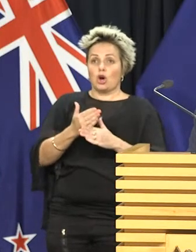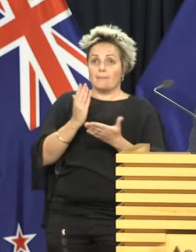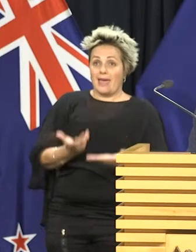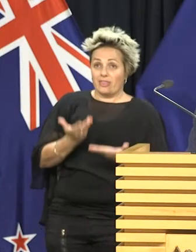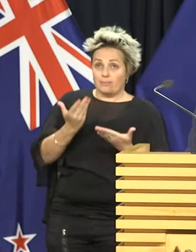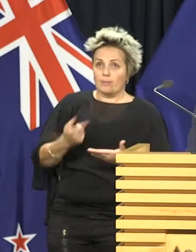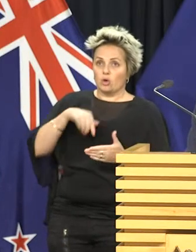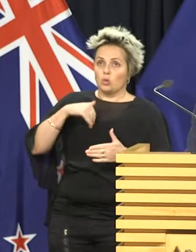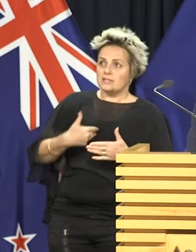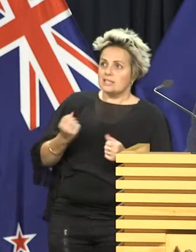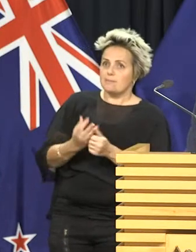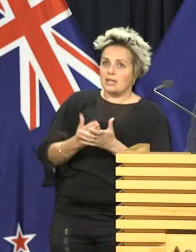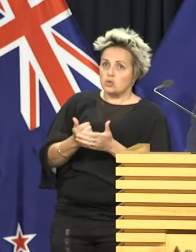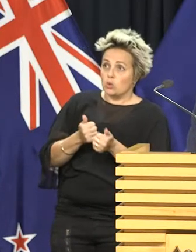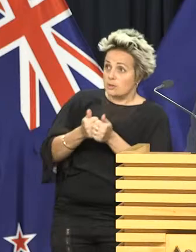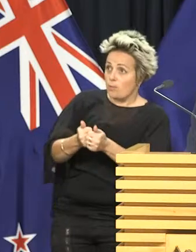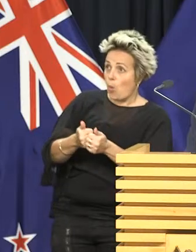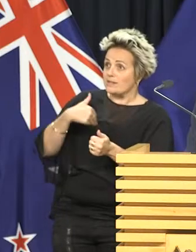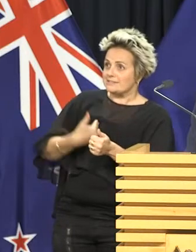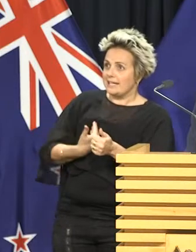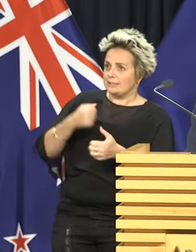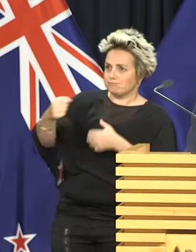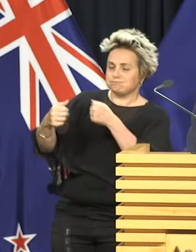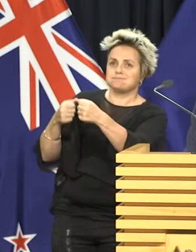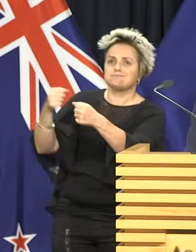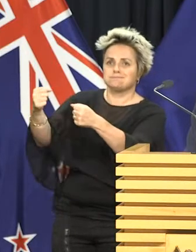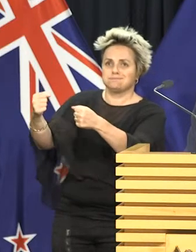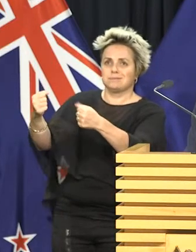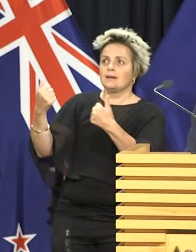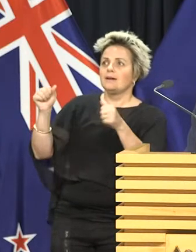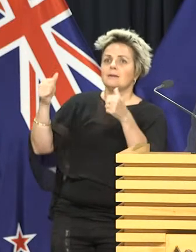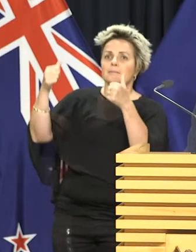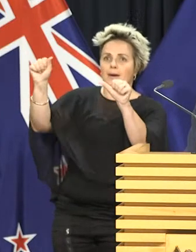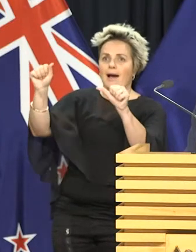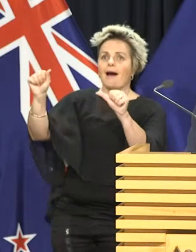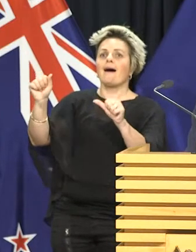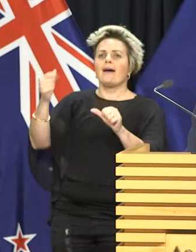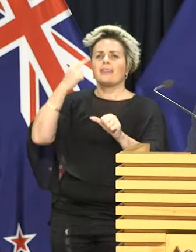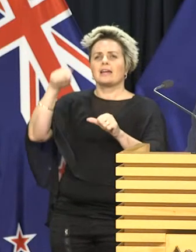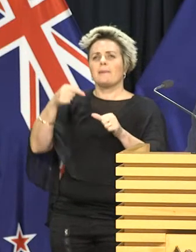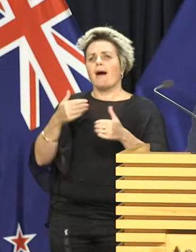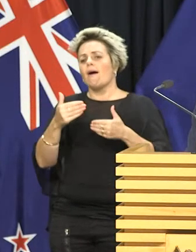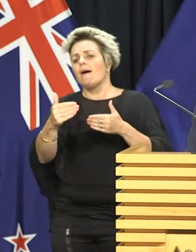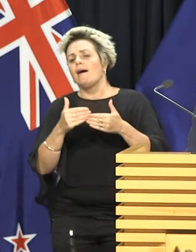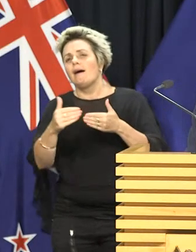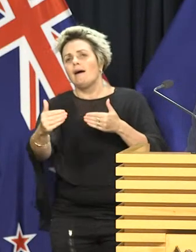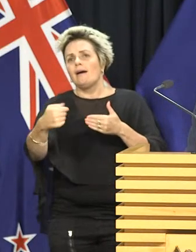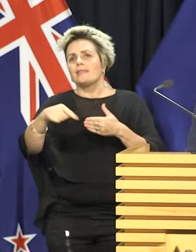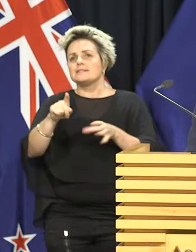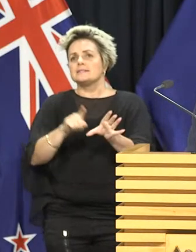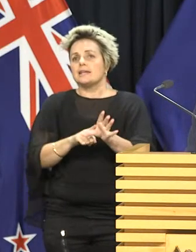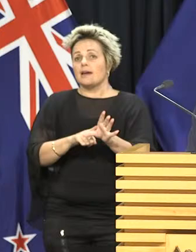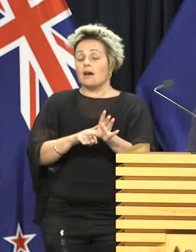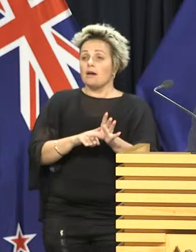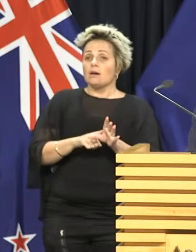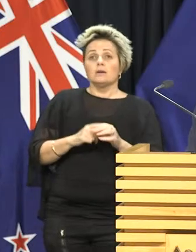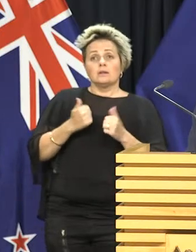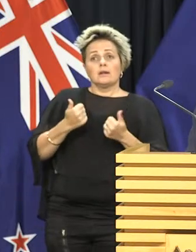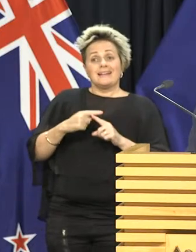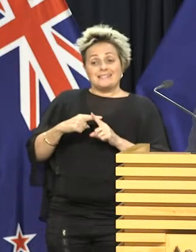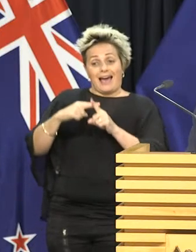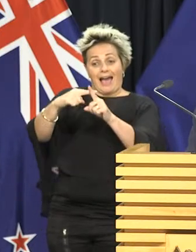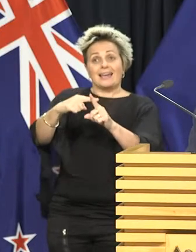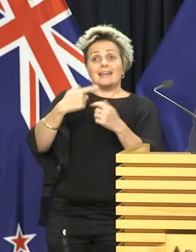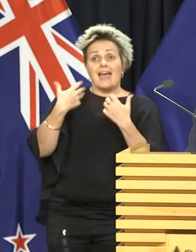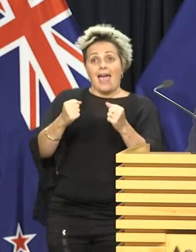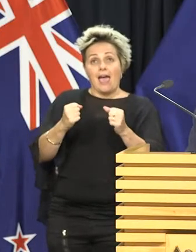them the capacity and the support to ramp that up with an eye to the second half of the year. And I'm going to say we're on target as far as I'm